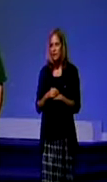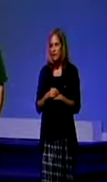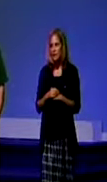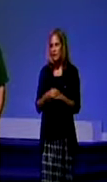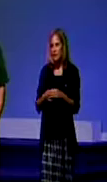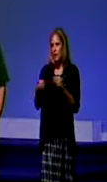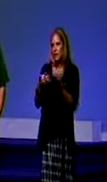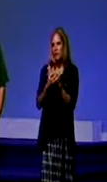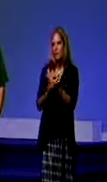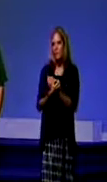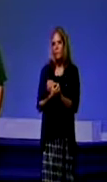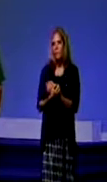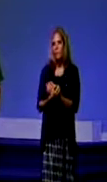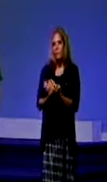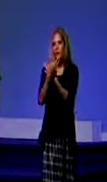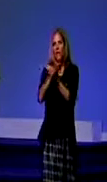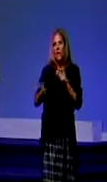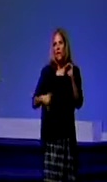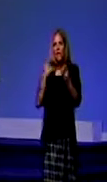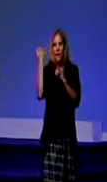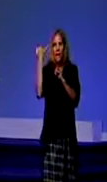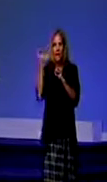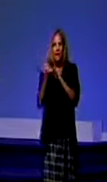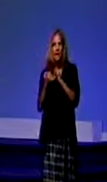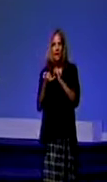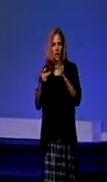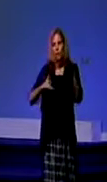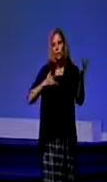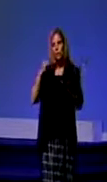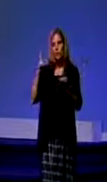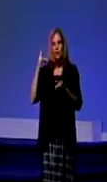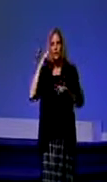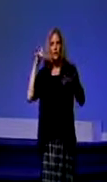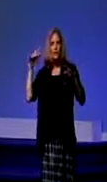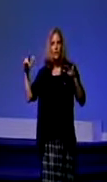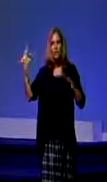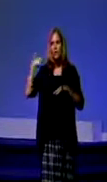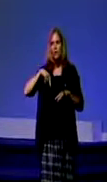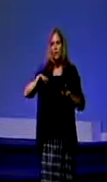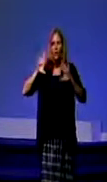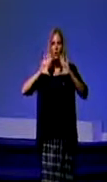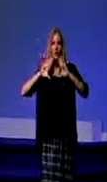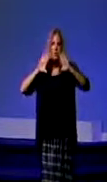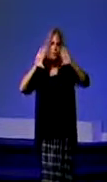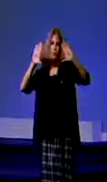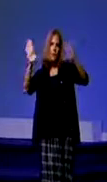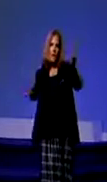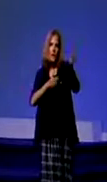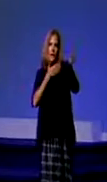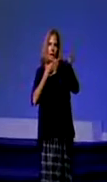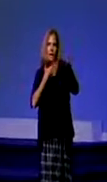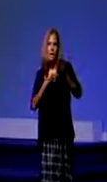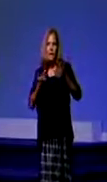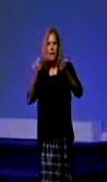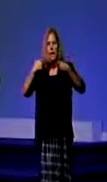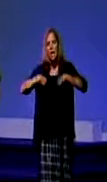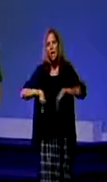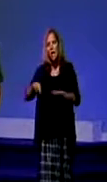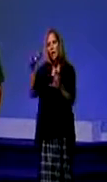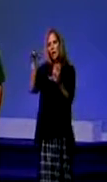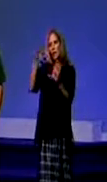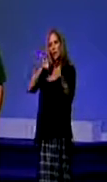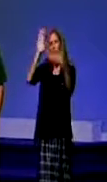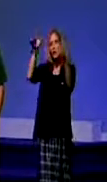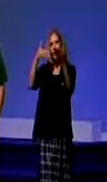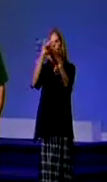saves. Free at last. What a joyful noise we'll make